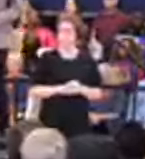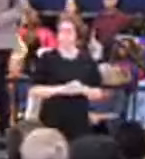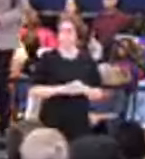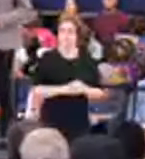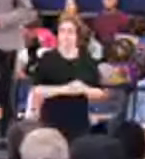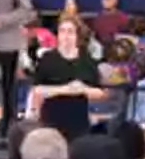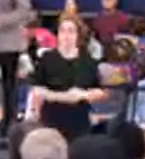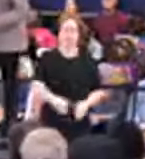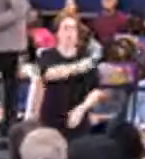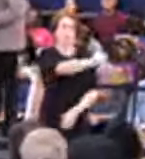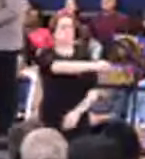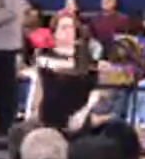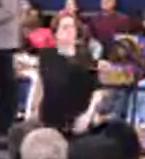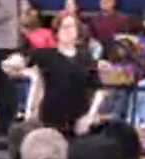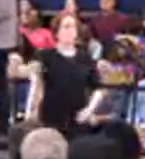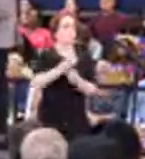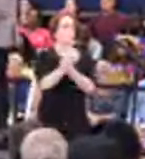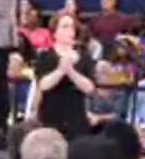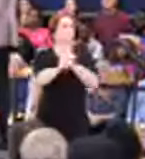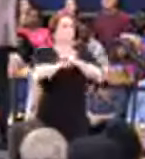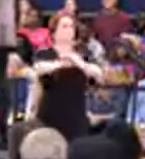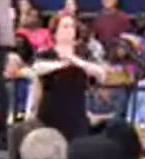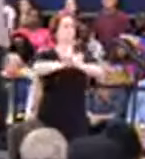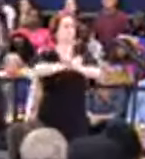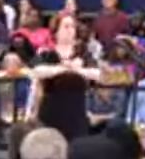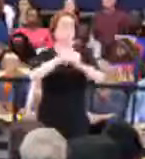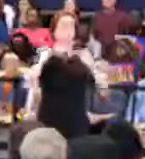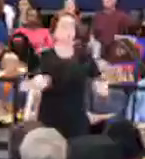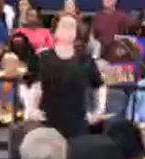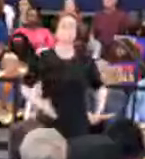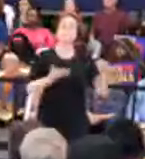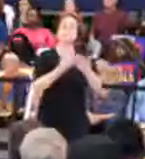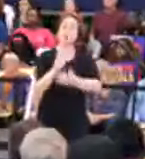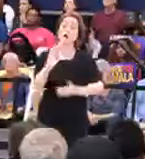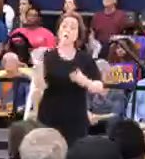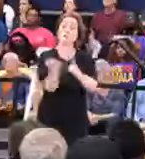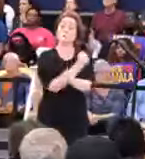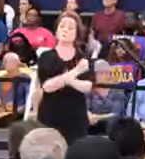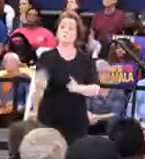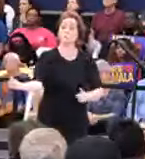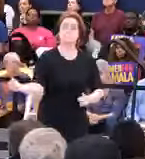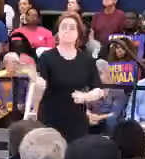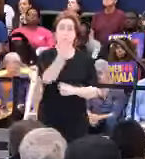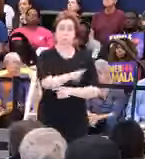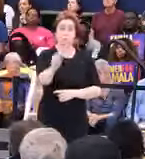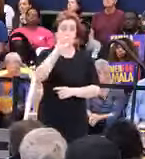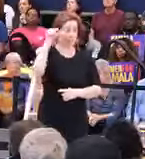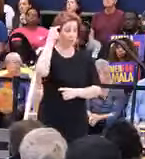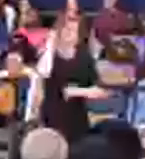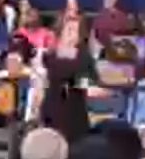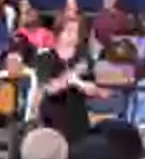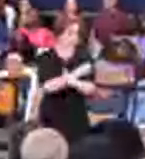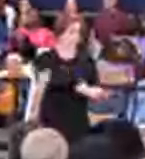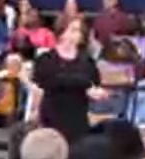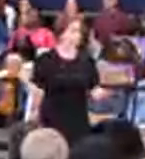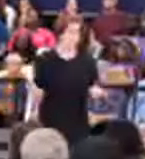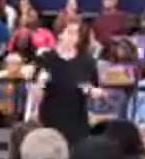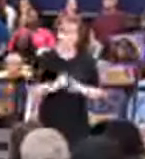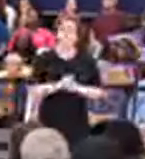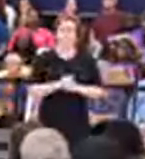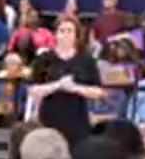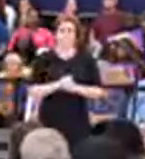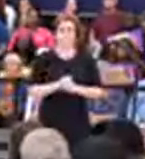In the name of border security, when in fact what it is a human rights abuse being committed by the United States government.